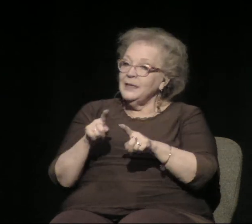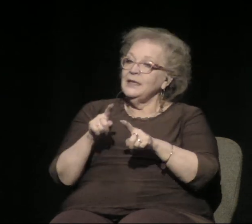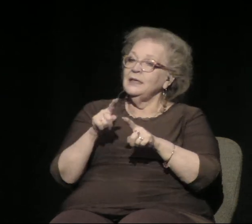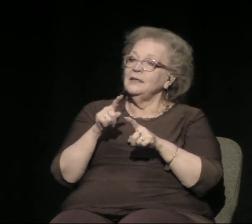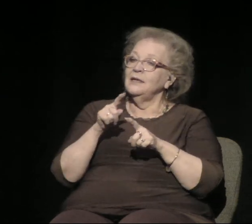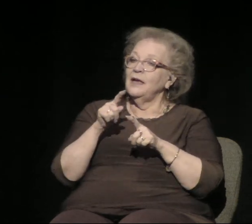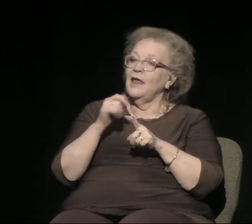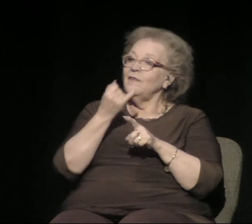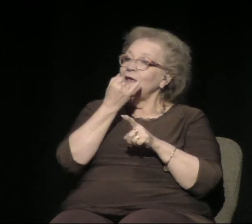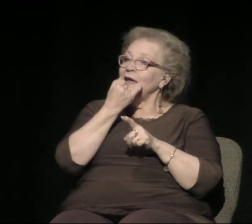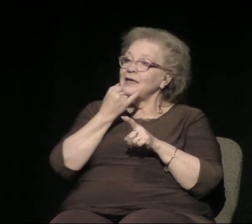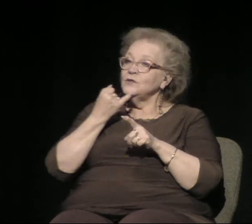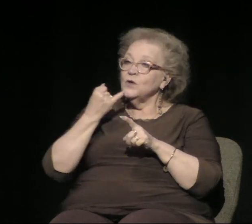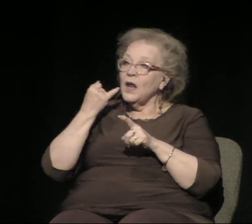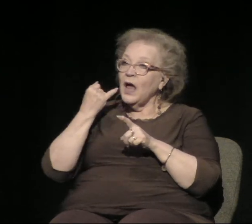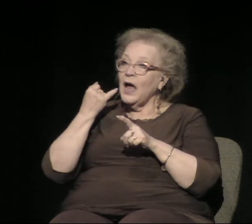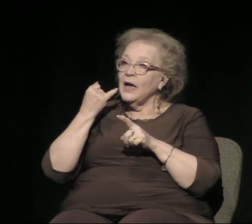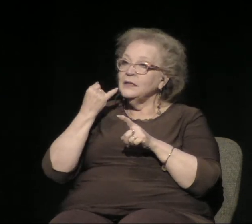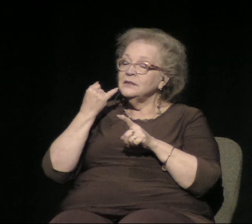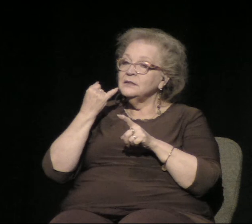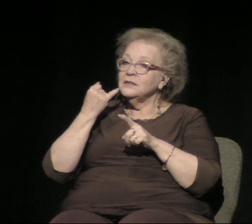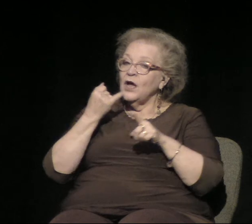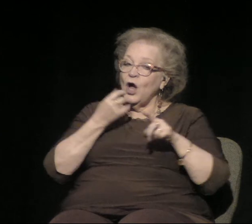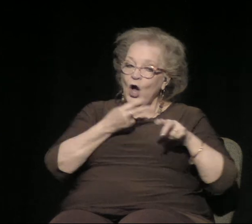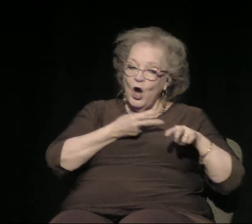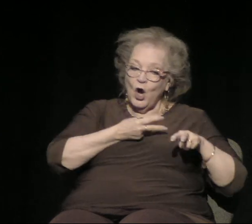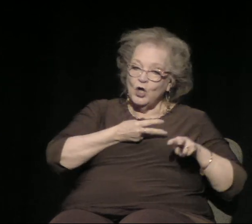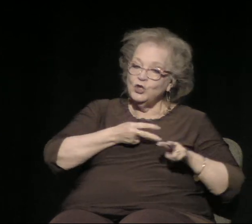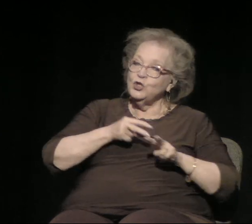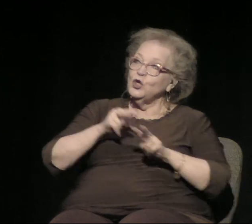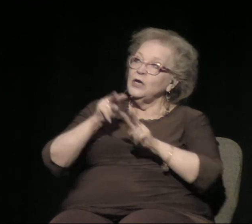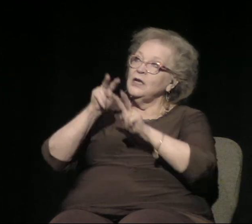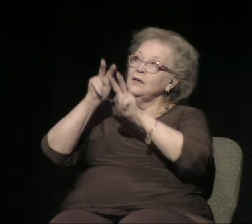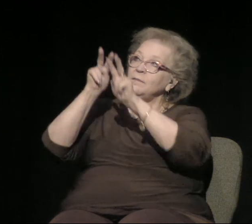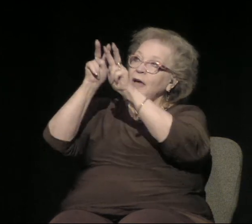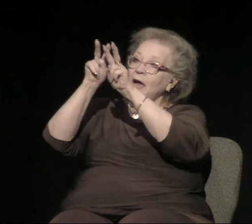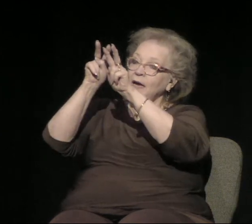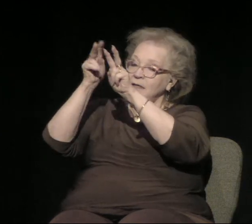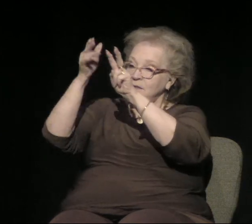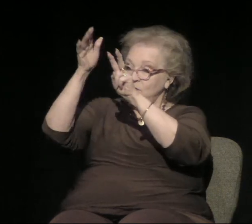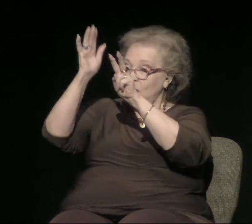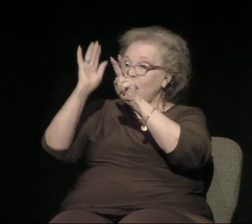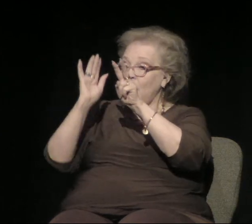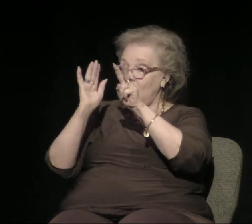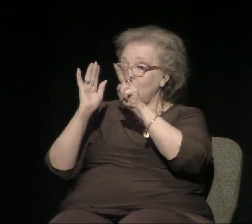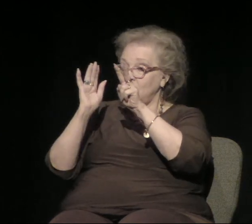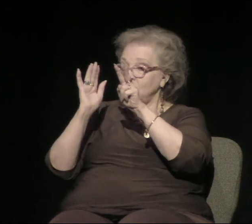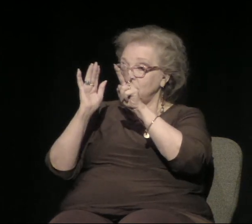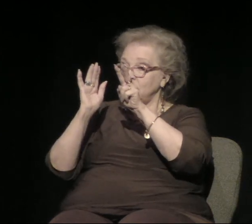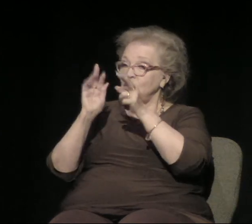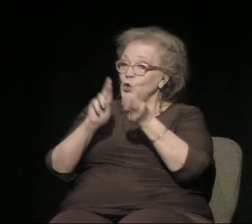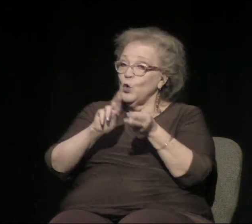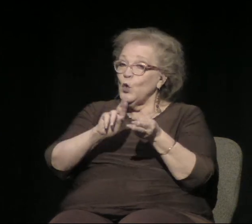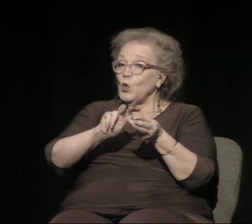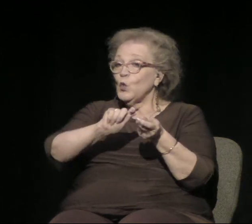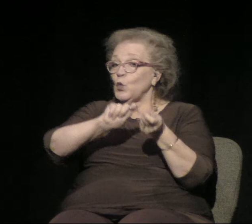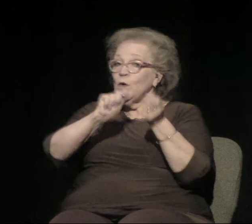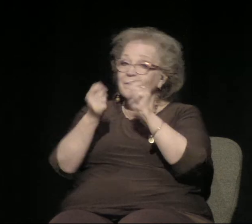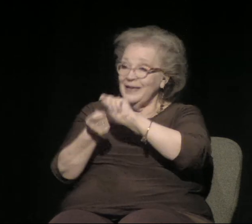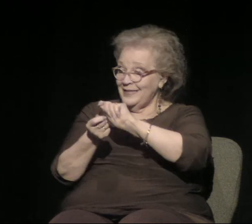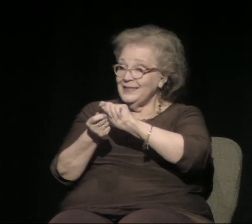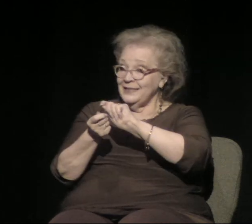The Israelites are turning their hearts back to God. I will be found by you. It's talking about repentance and